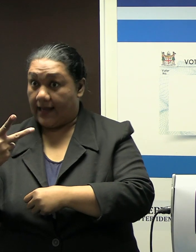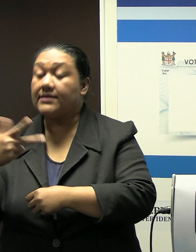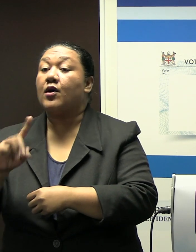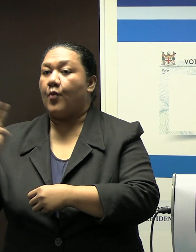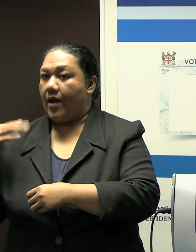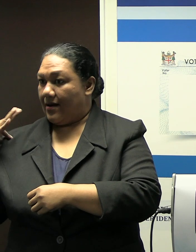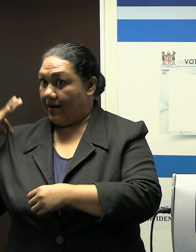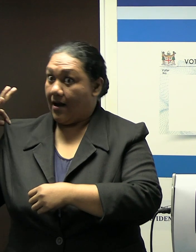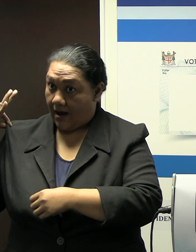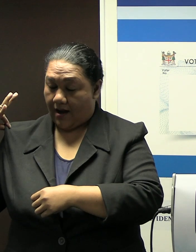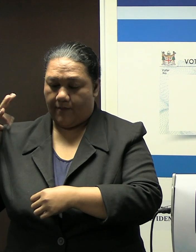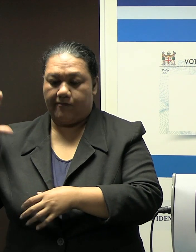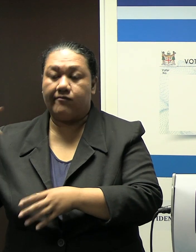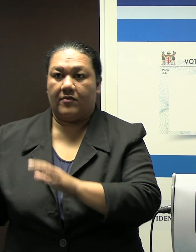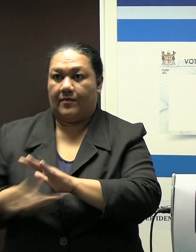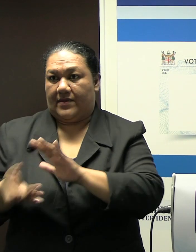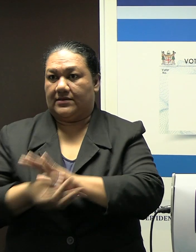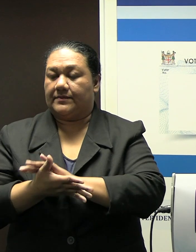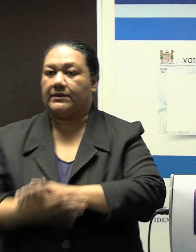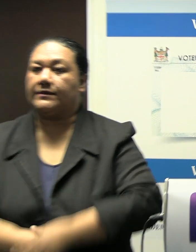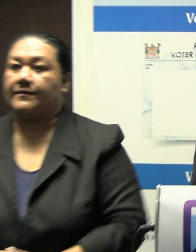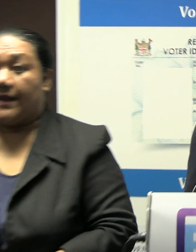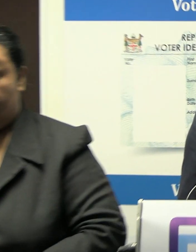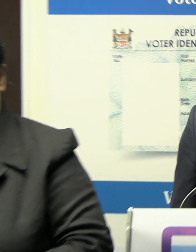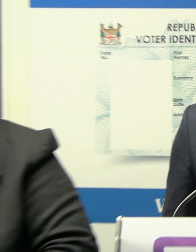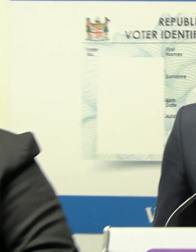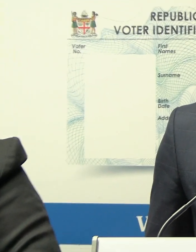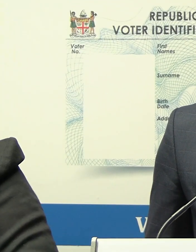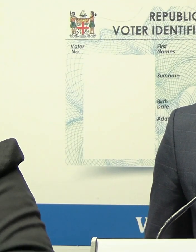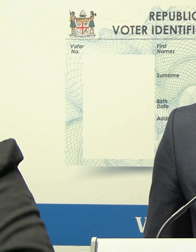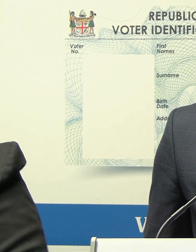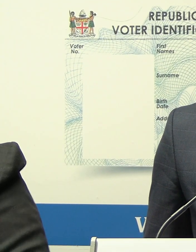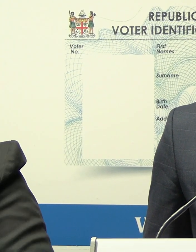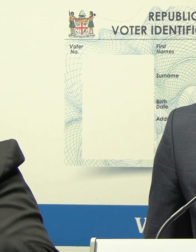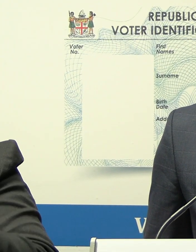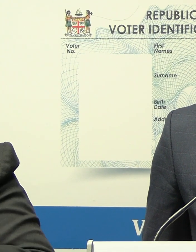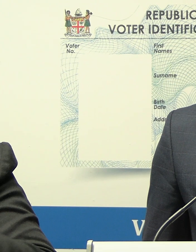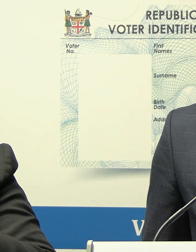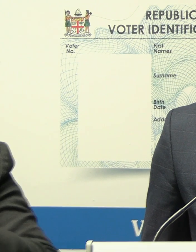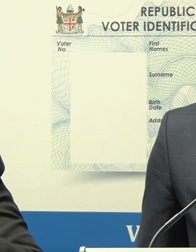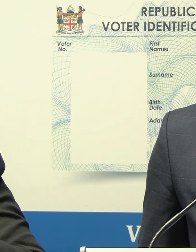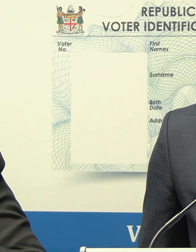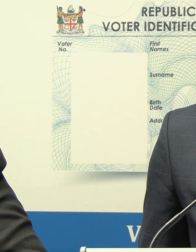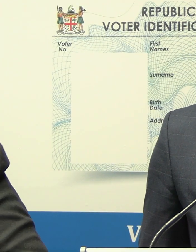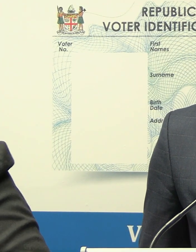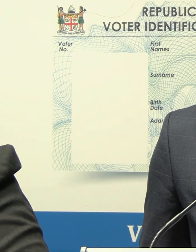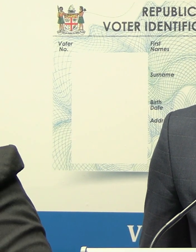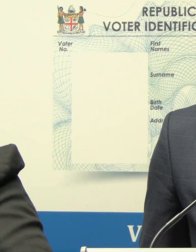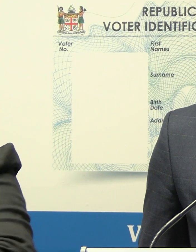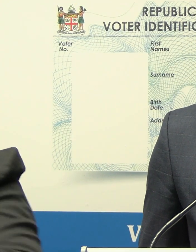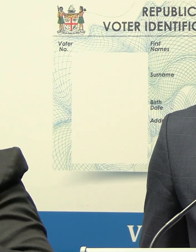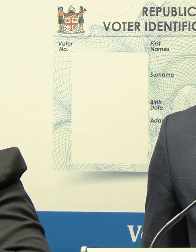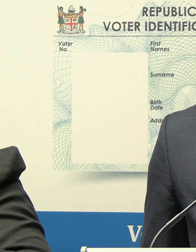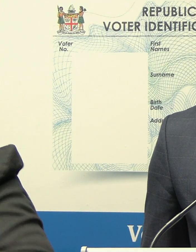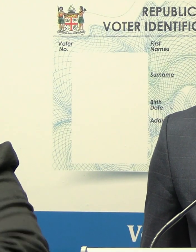submitted their nominations. Ladies and gentlemen, from today onwards, the FEO will not be receiving any late